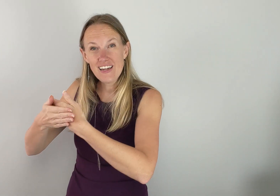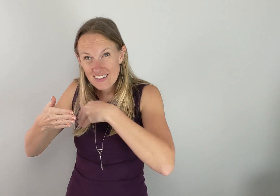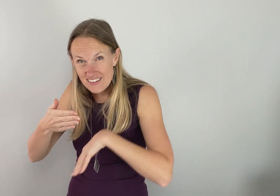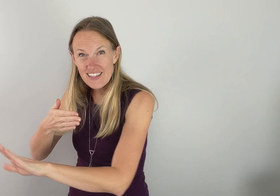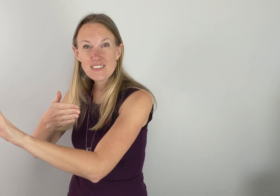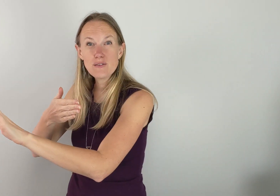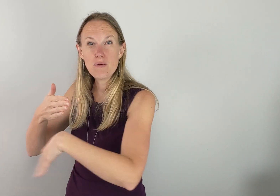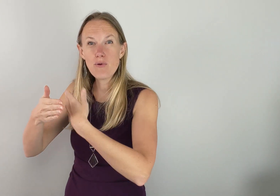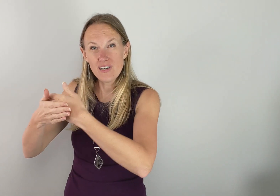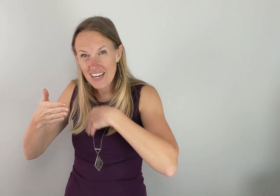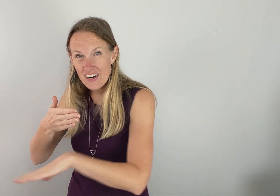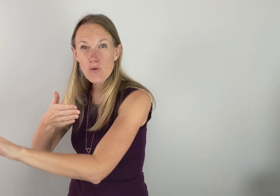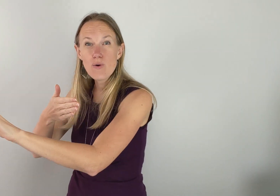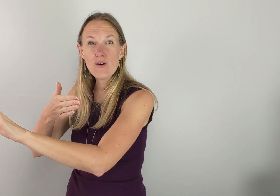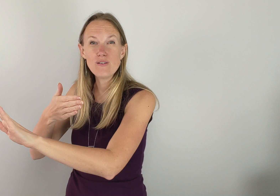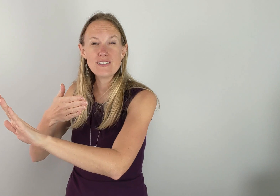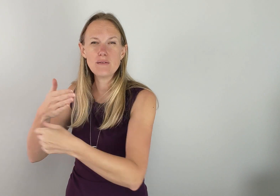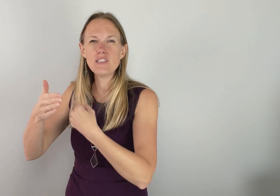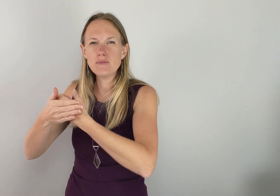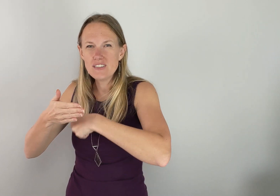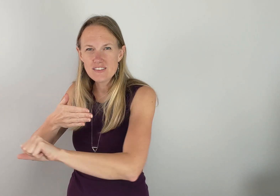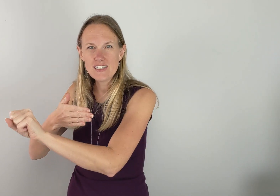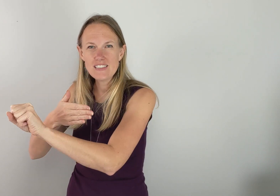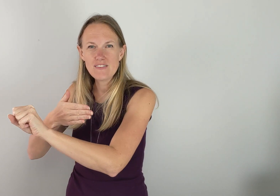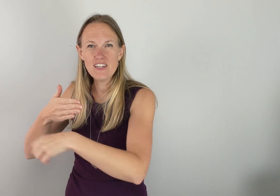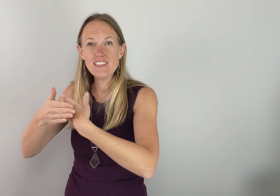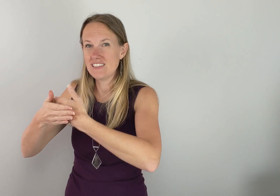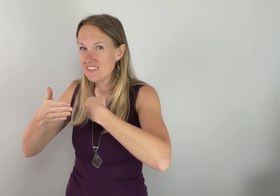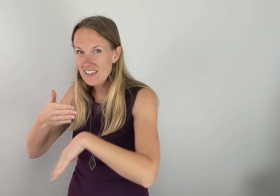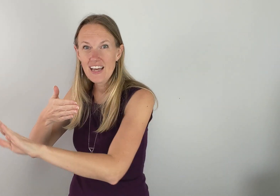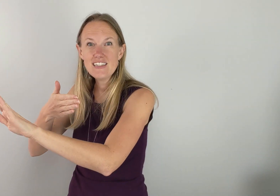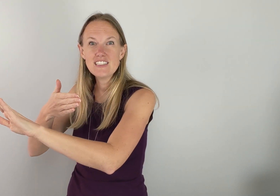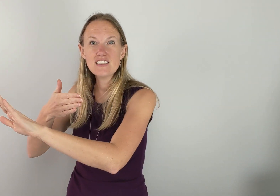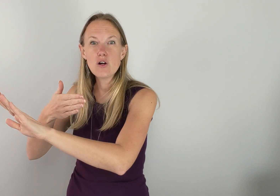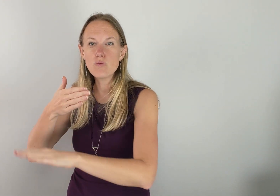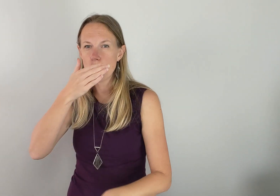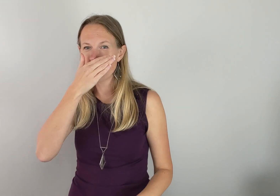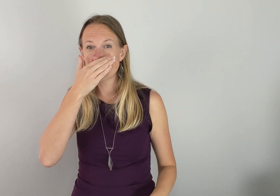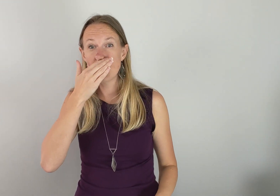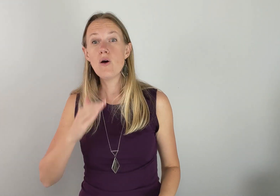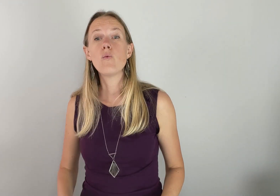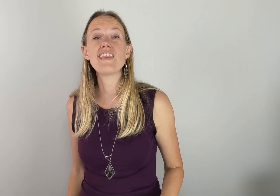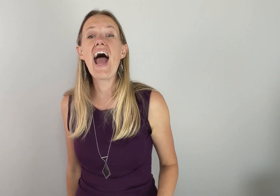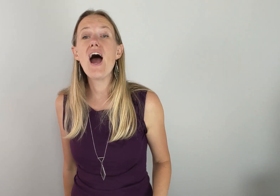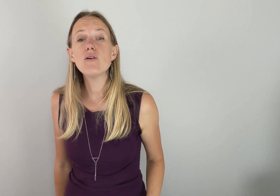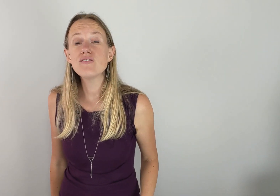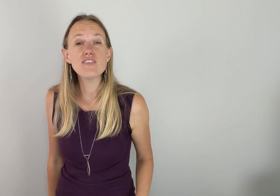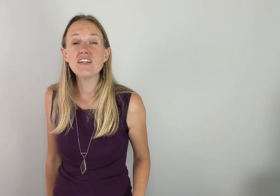okay? That's to be born again, arose. Sometimes you also see it as a fist, okay? Jesus arose with our freedom